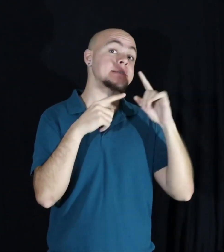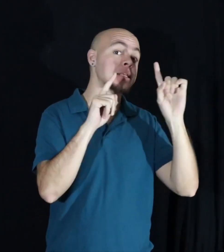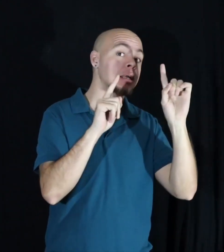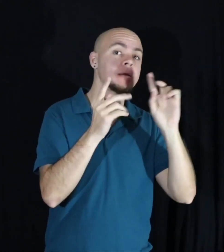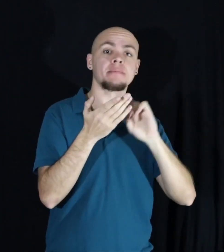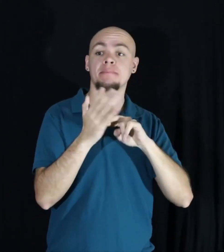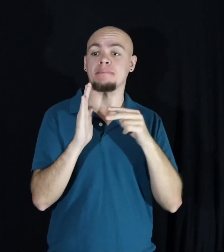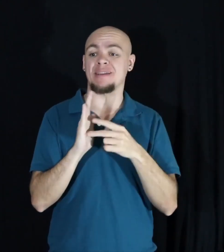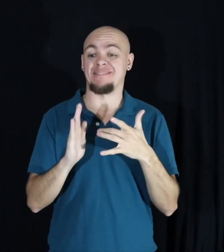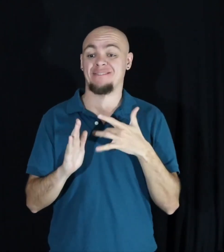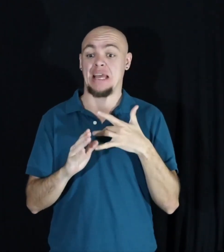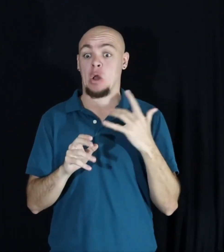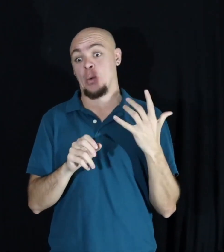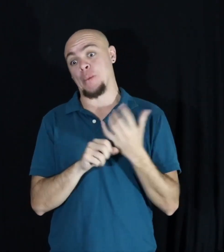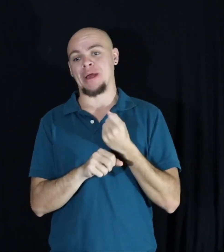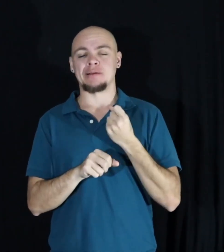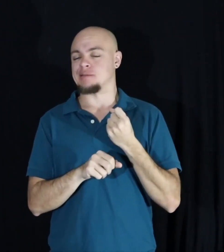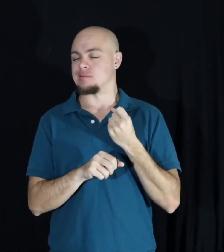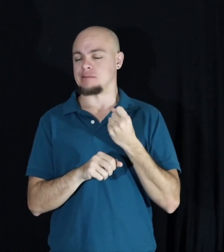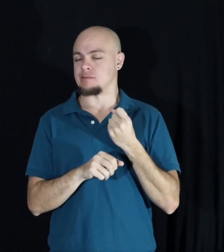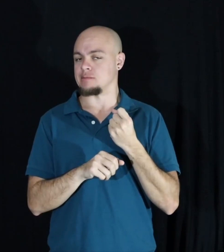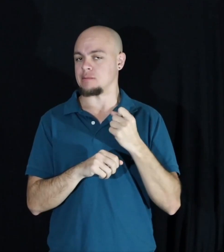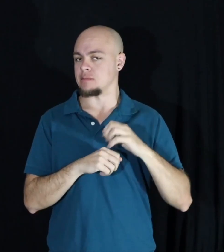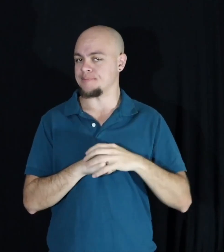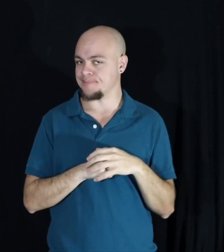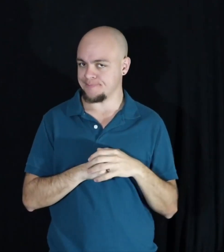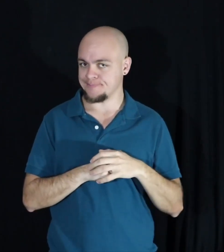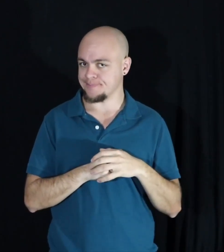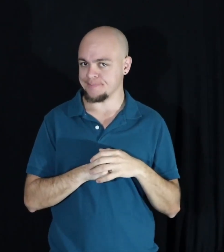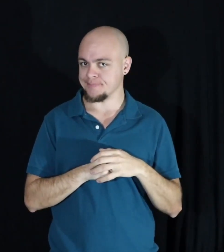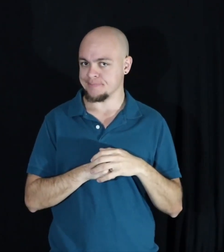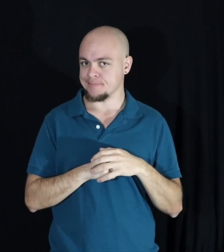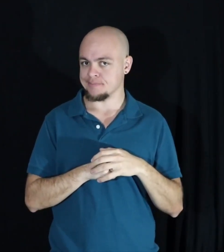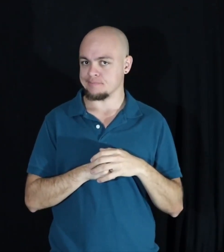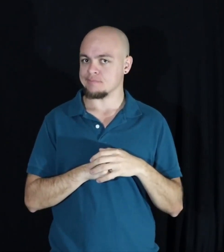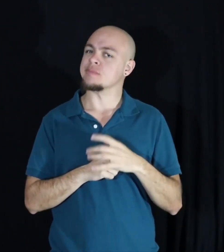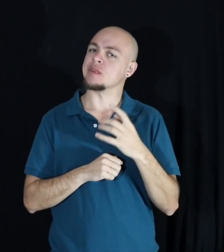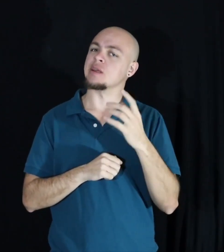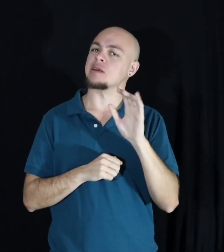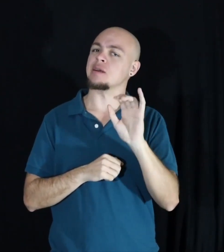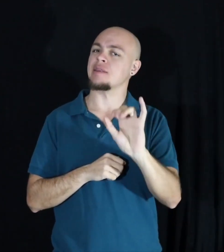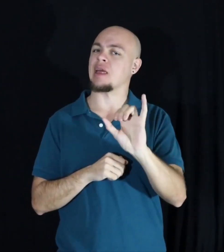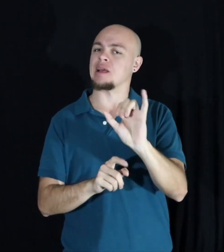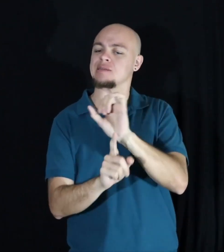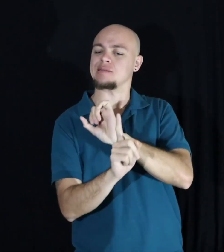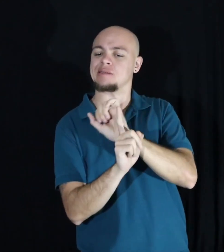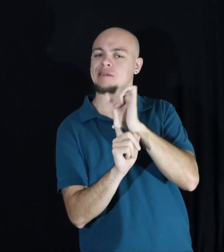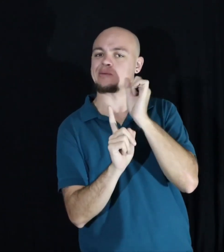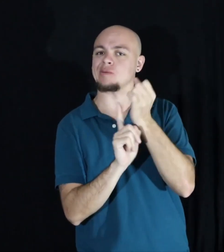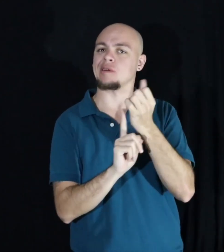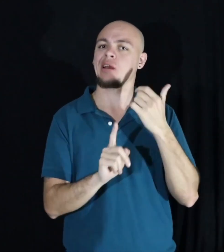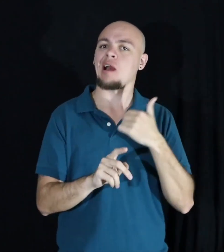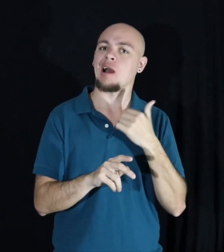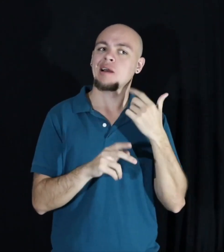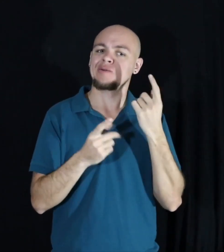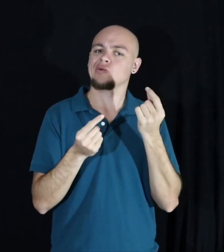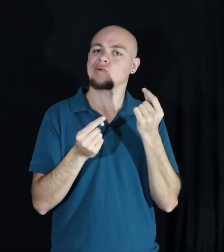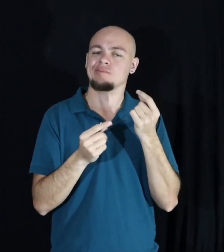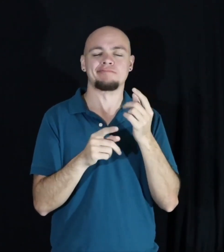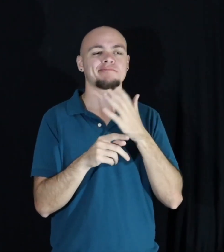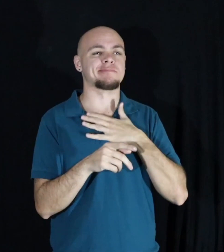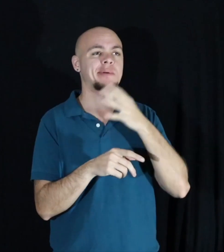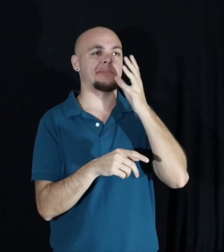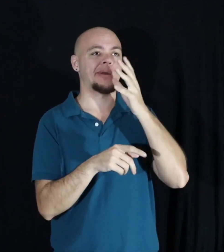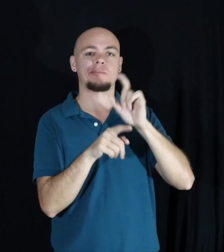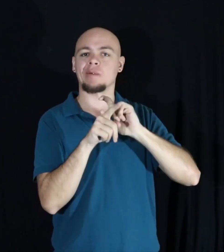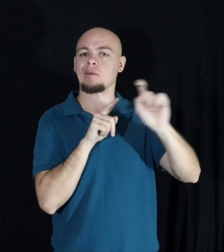win. And I did something that I think all of us would do in that situation, which is I called my mama. And